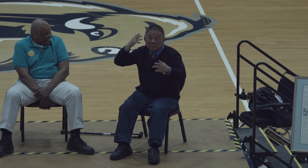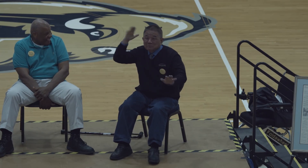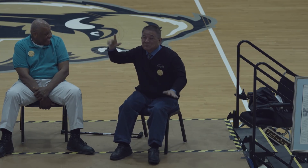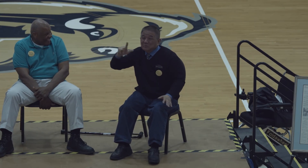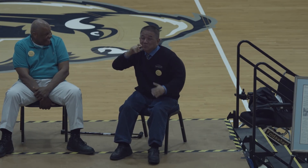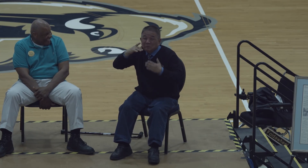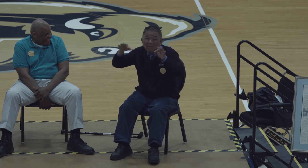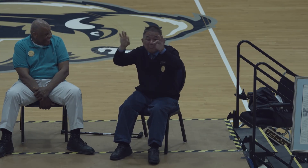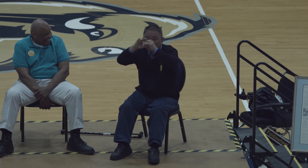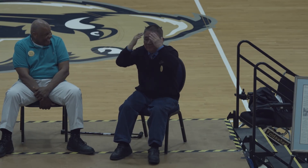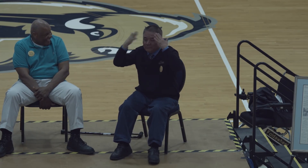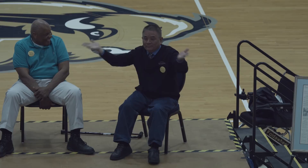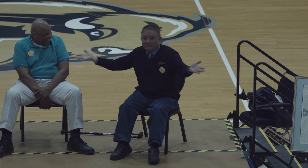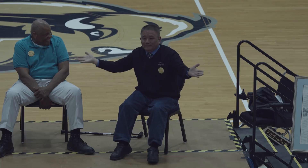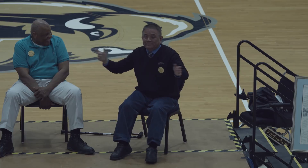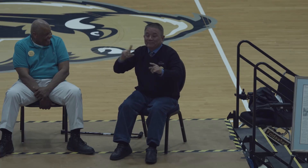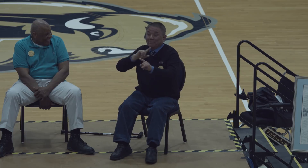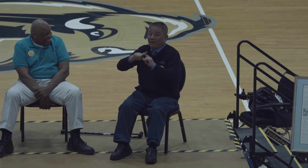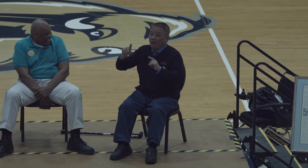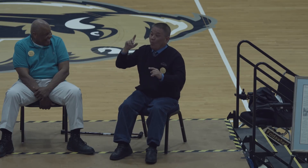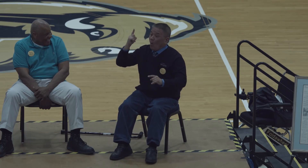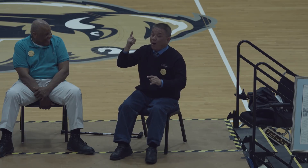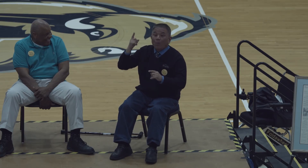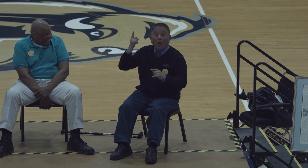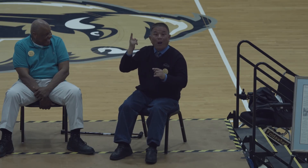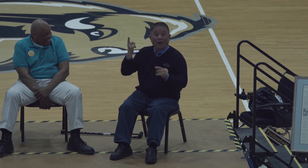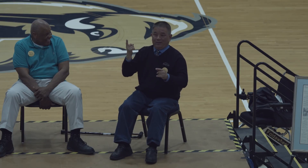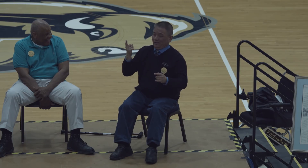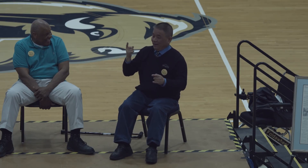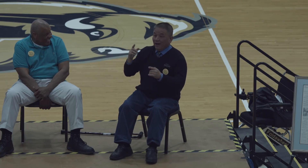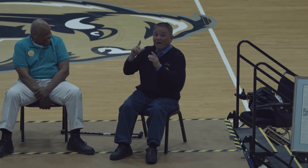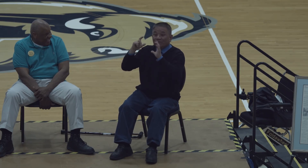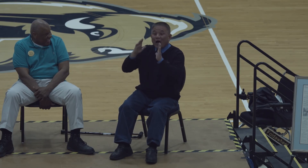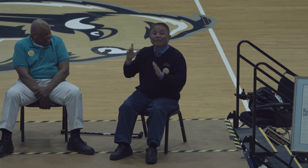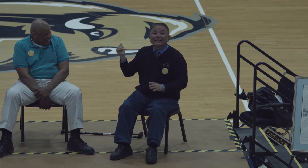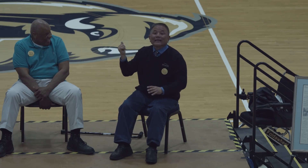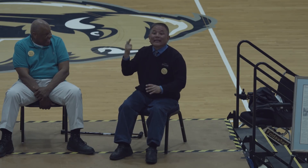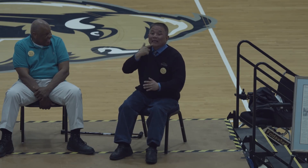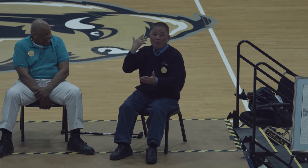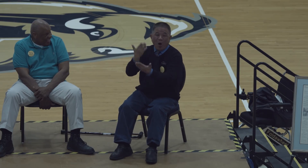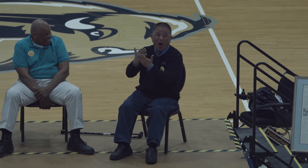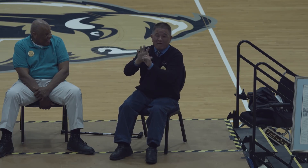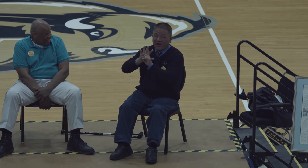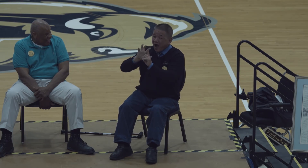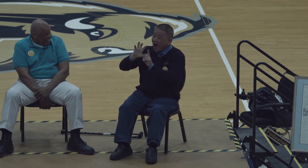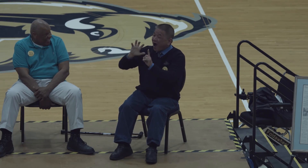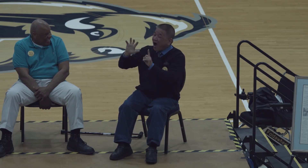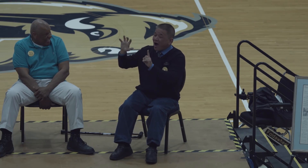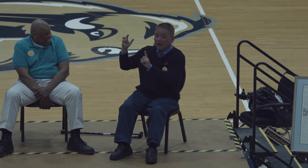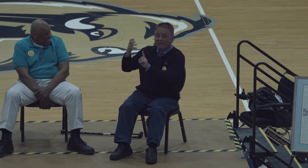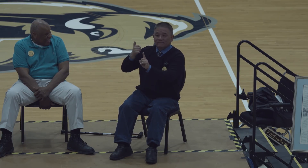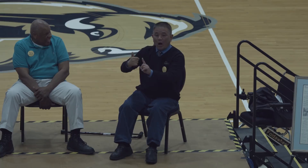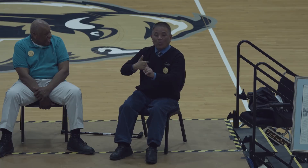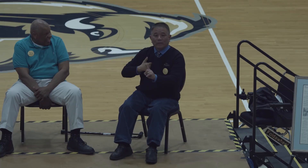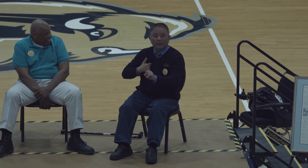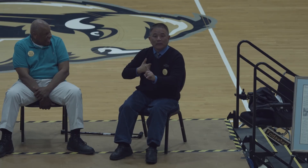idea. I didn't know who any of these people were. I didn't know hardly at all what was happening. But there was